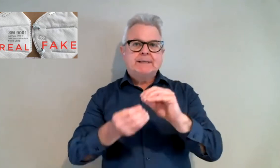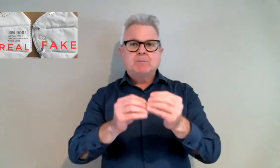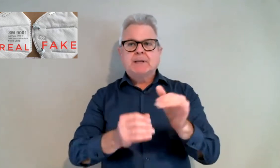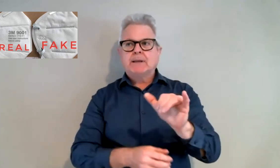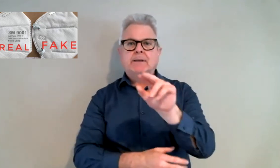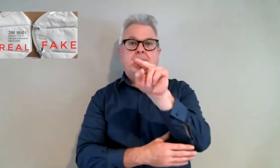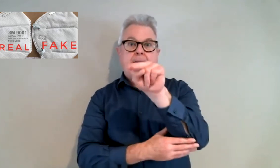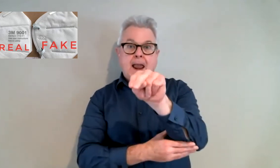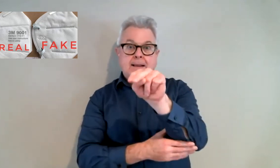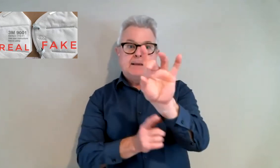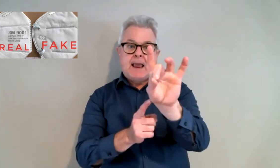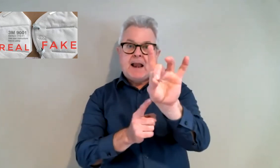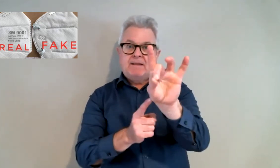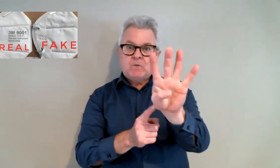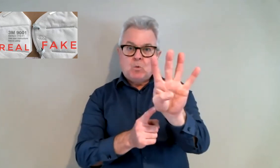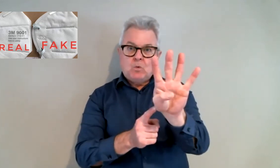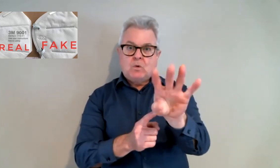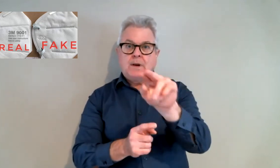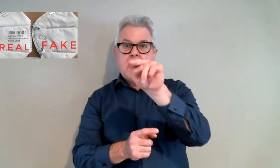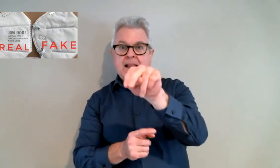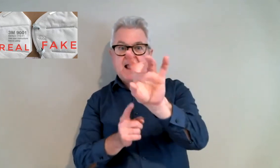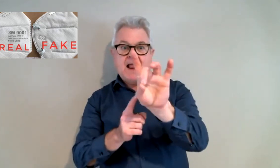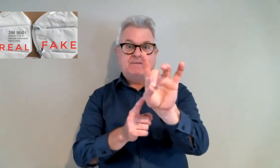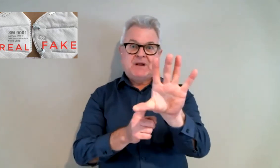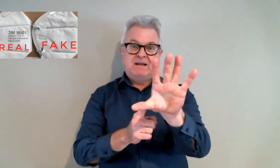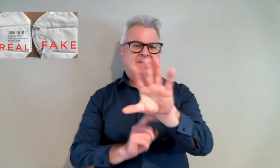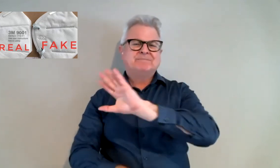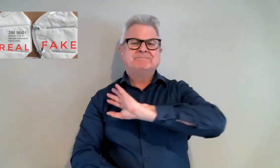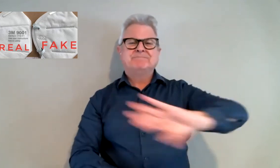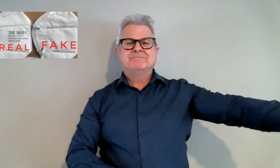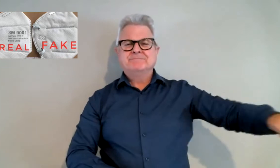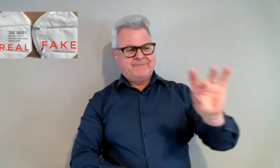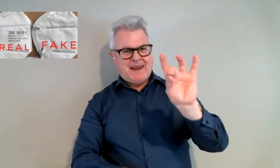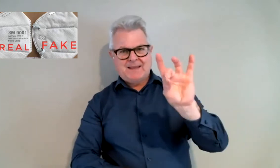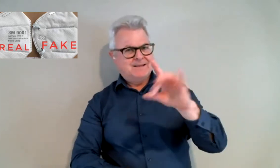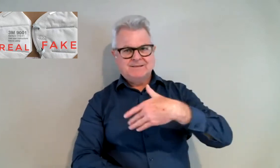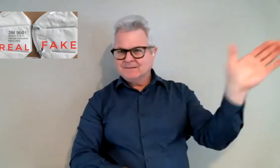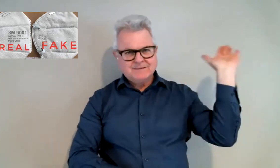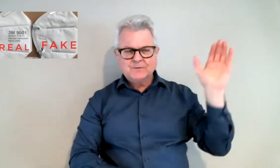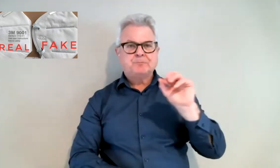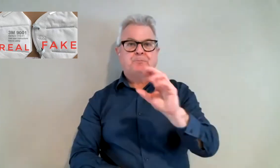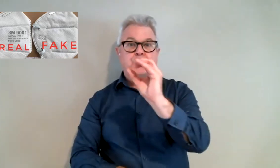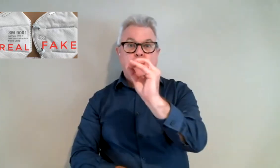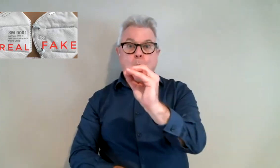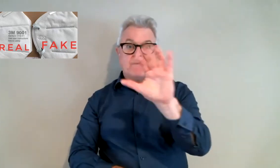of counterfeits. So if you see a number like an N84 or an N85,